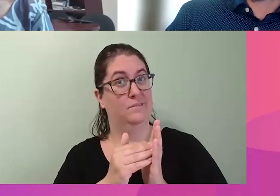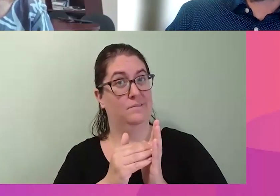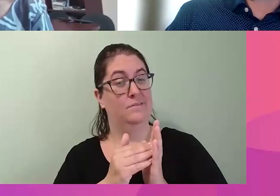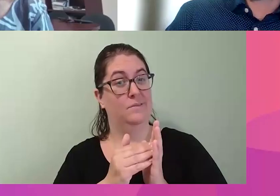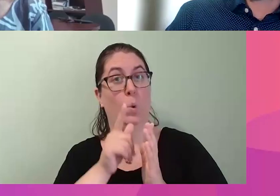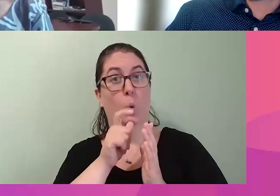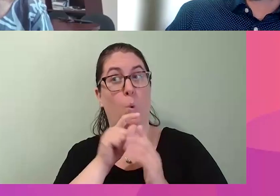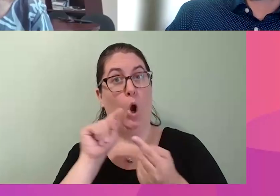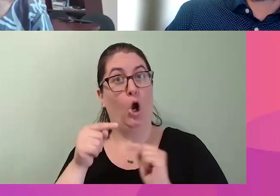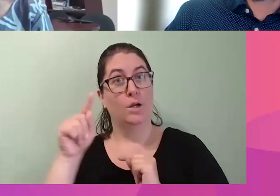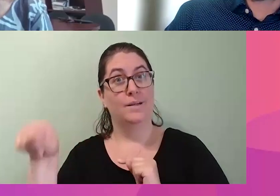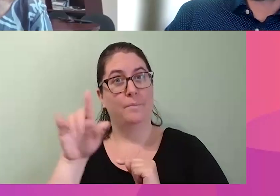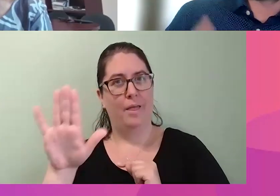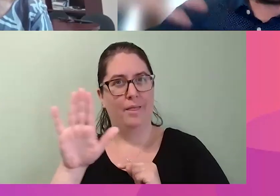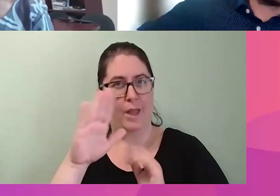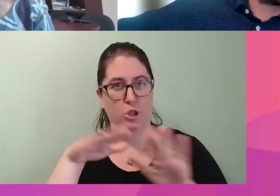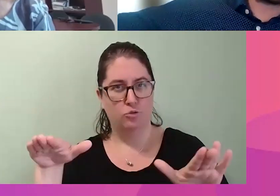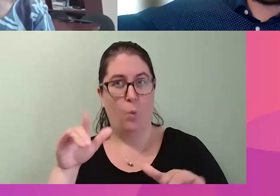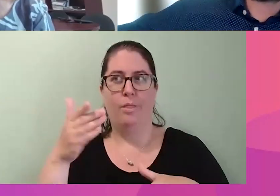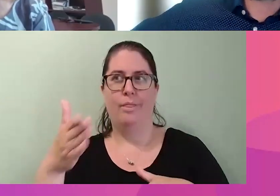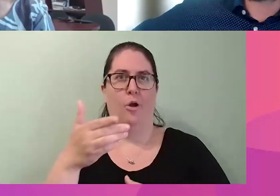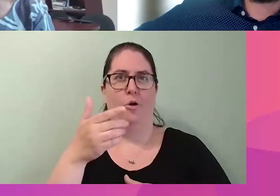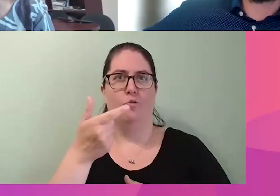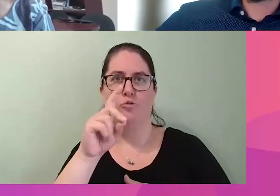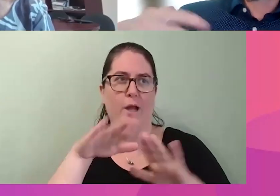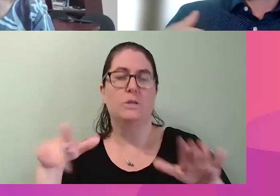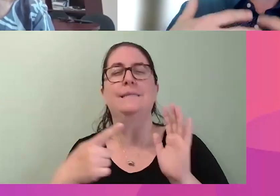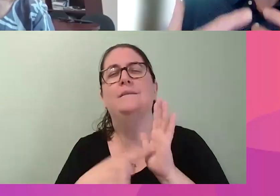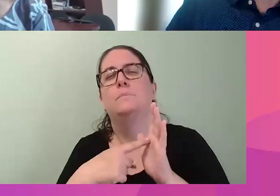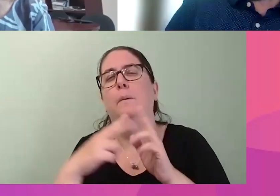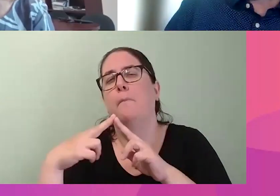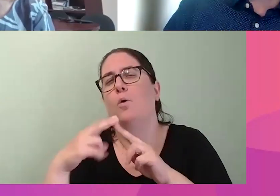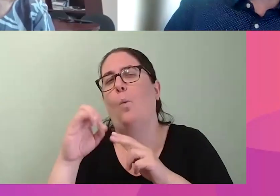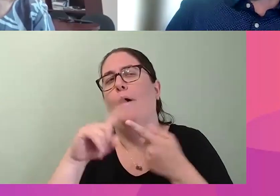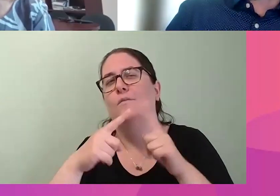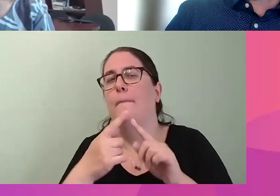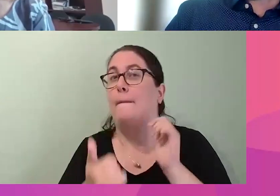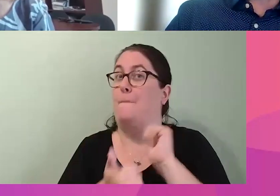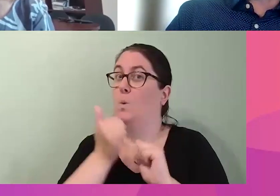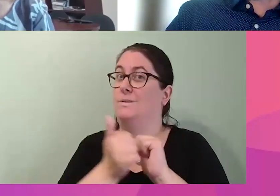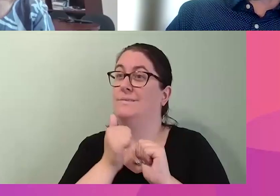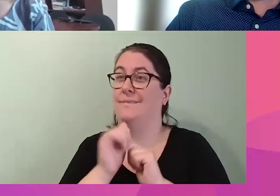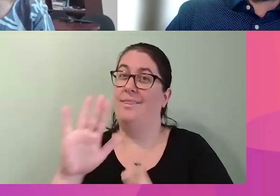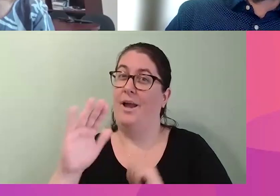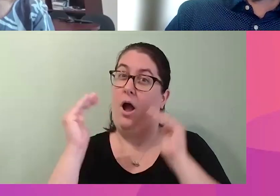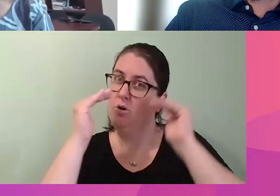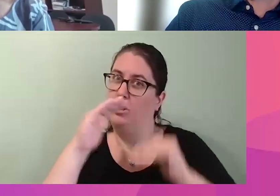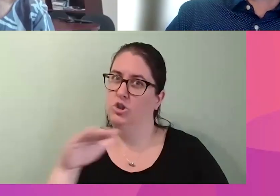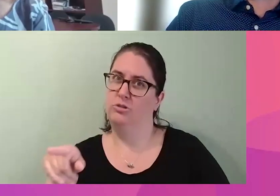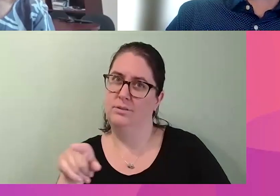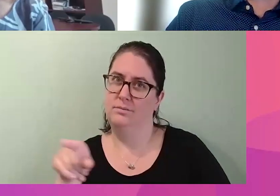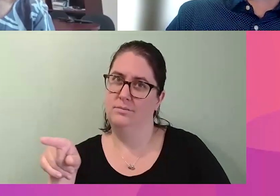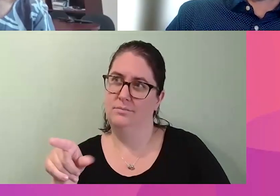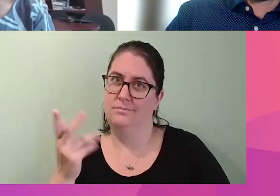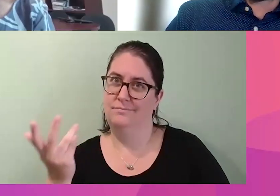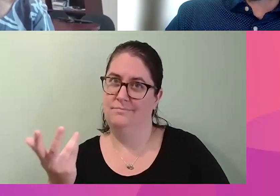are children. They're adult children or their grandchildren, and in some cases their spouses or friends. But in a lot of the cases they're their adult children. So it's a bit